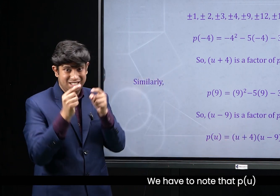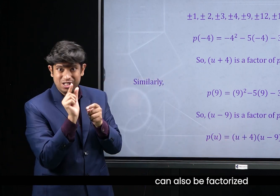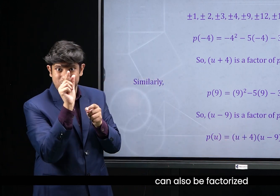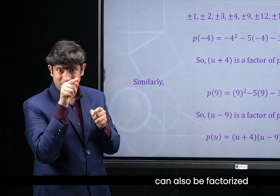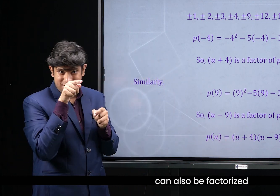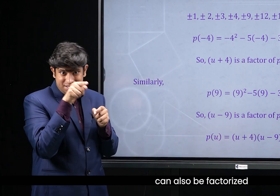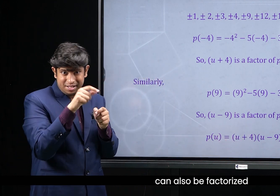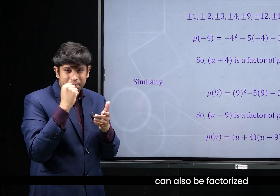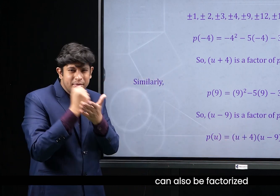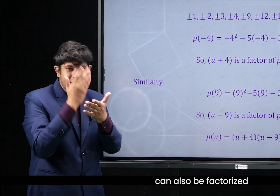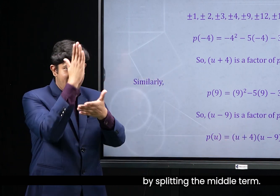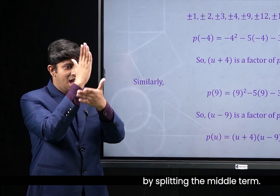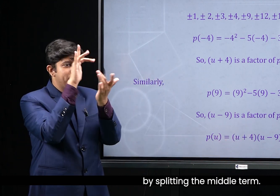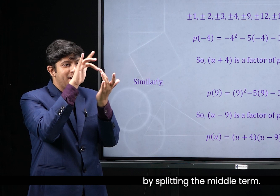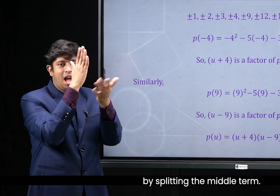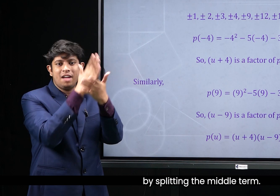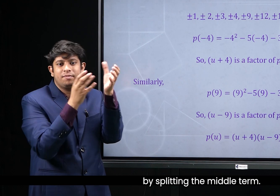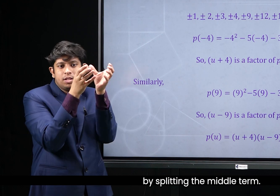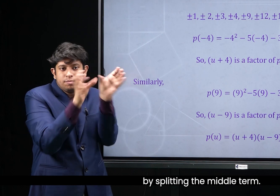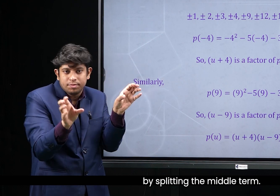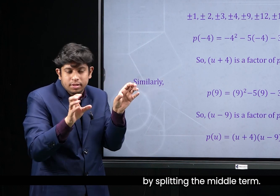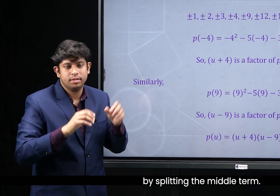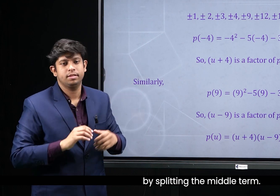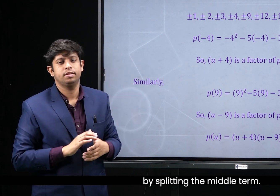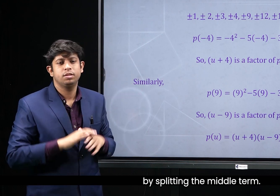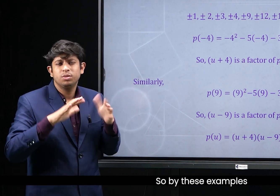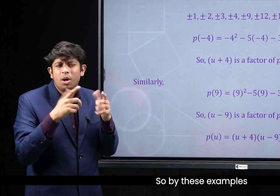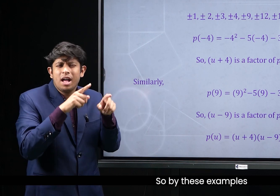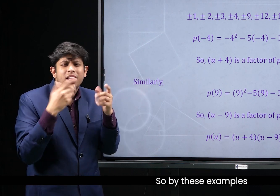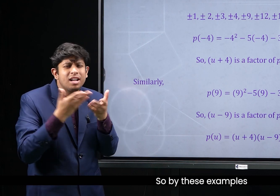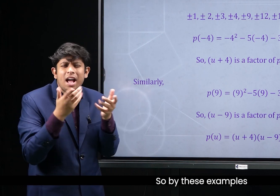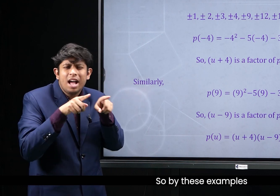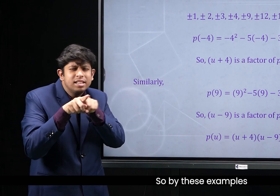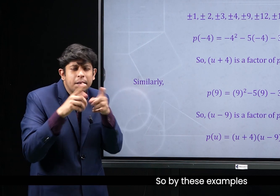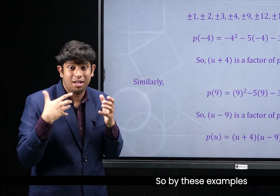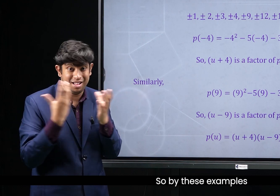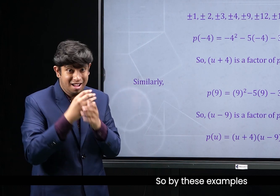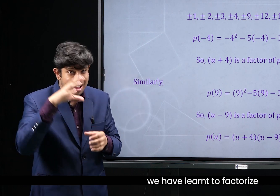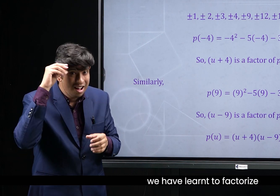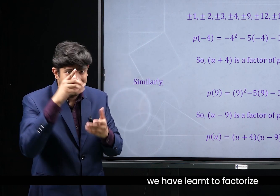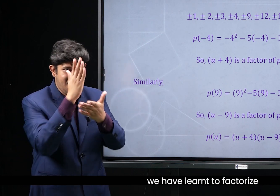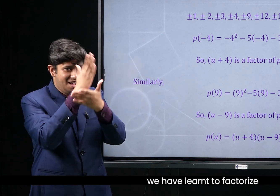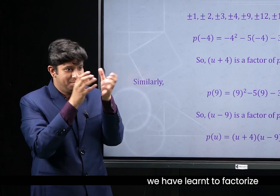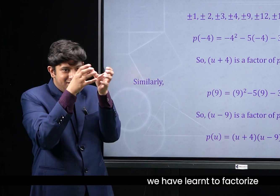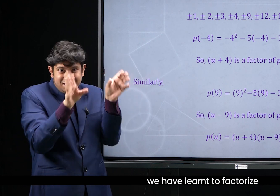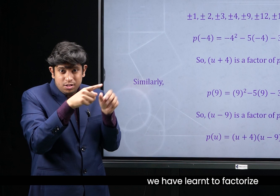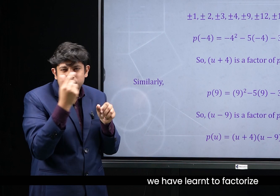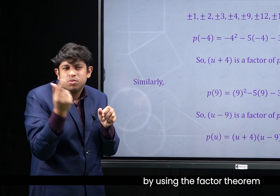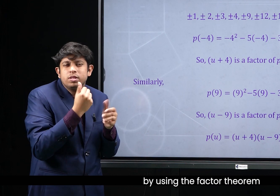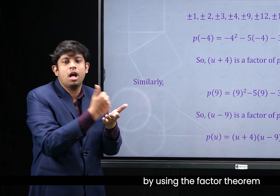can also be factorized by splitting the middle term. So, by these examples, we have learned to factorize by using the